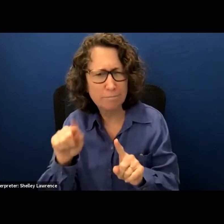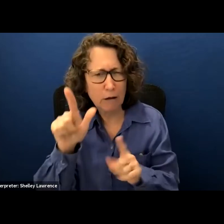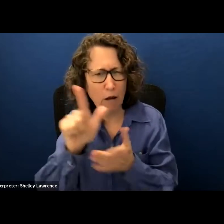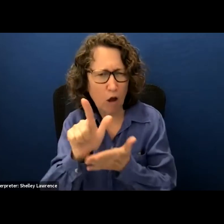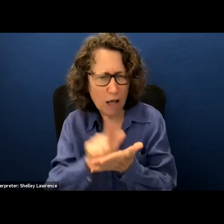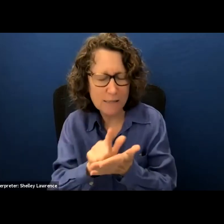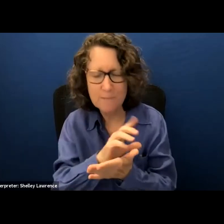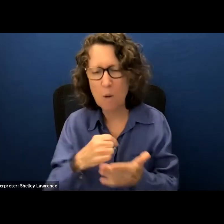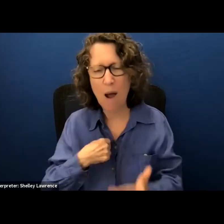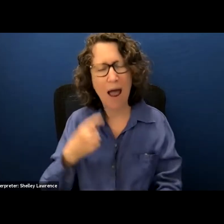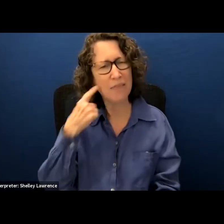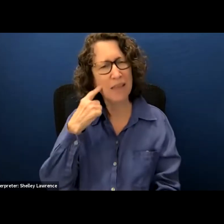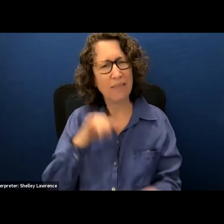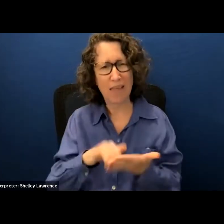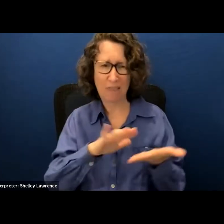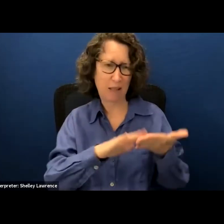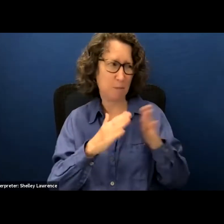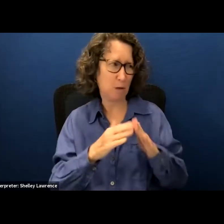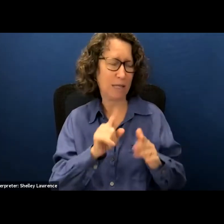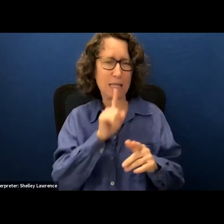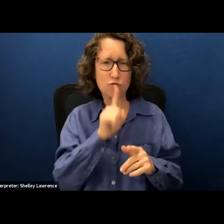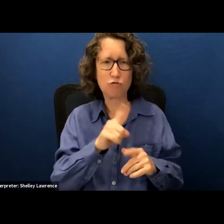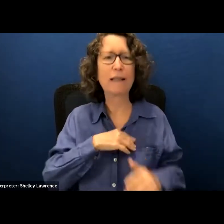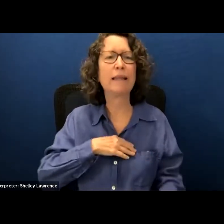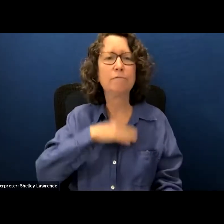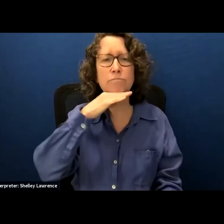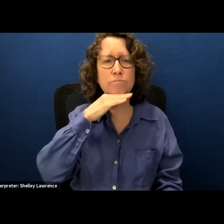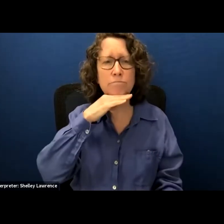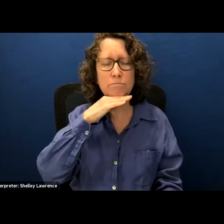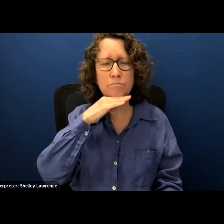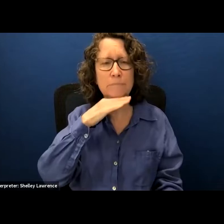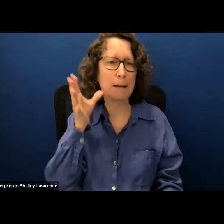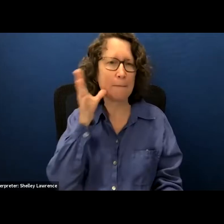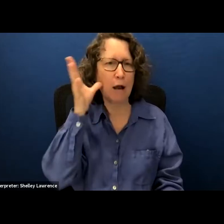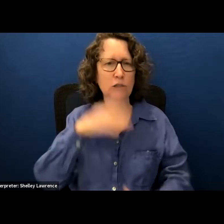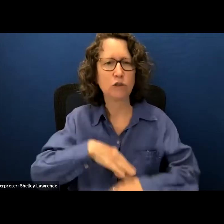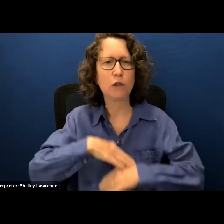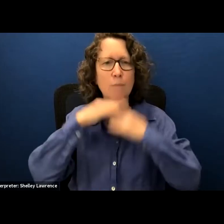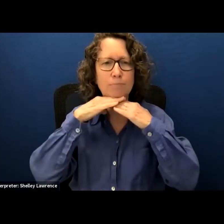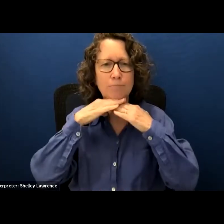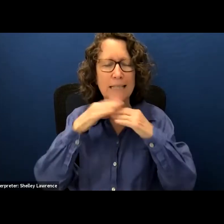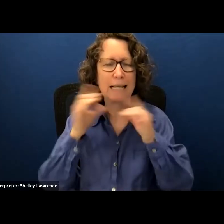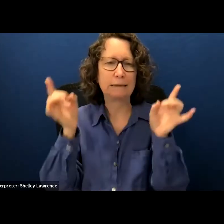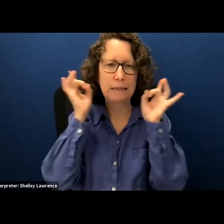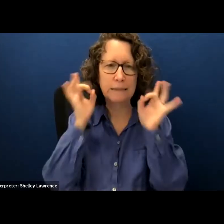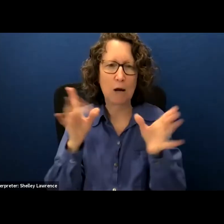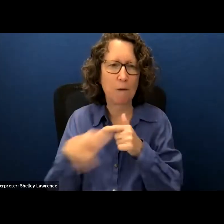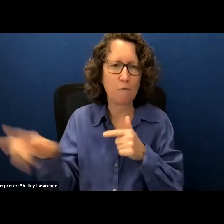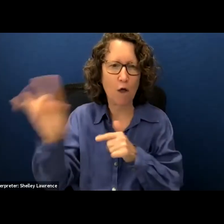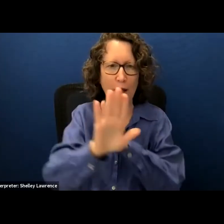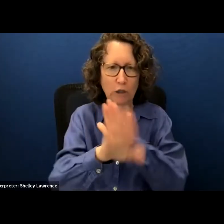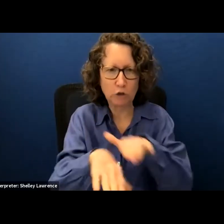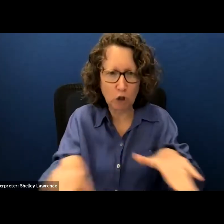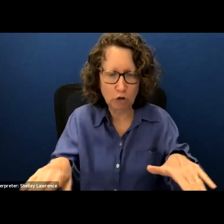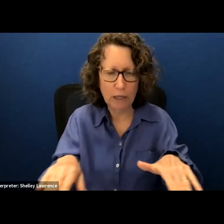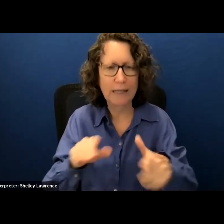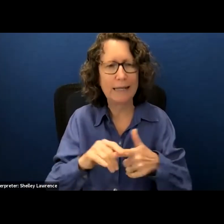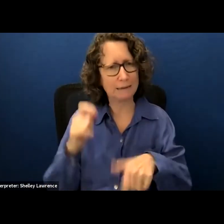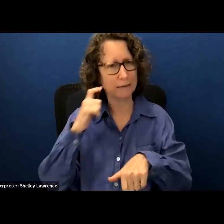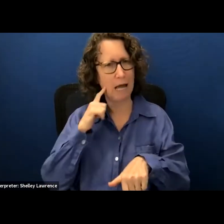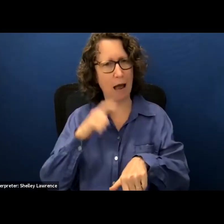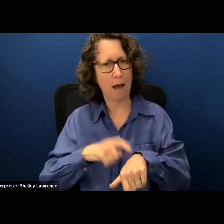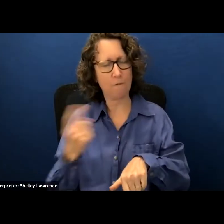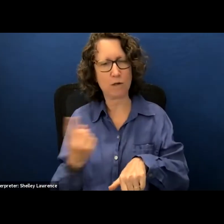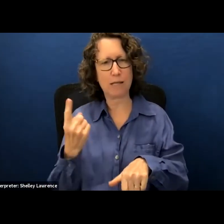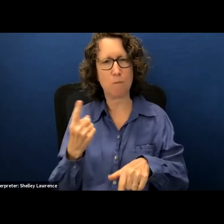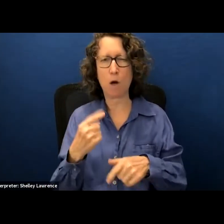So I think that the community is really fed up. Parents are fed up. It's terrible for their children. It's time for